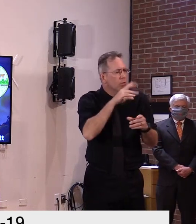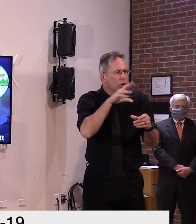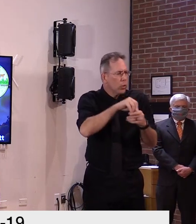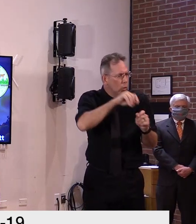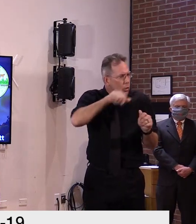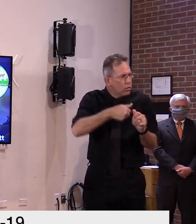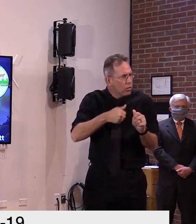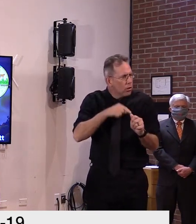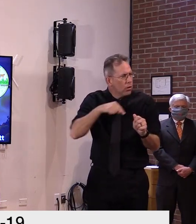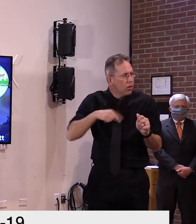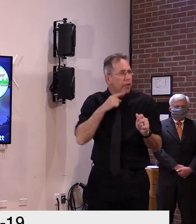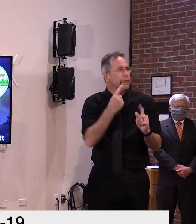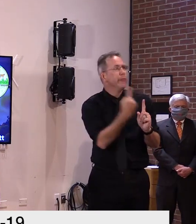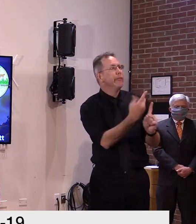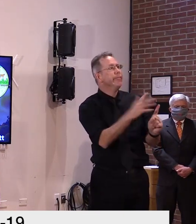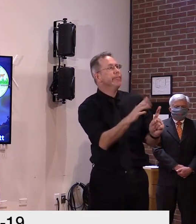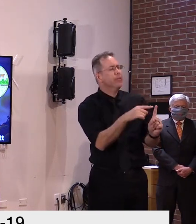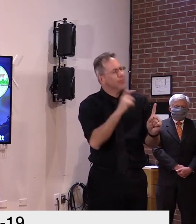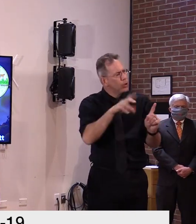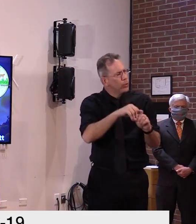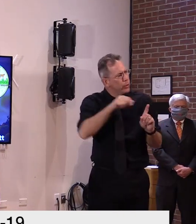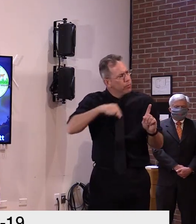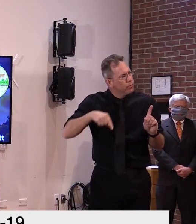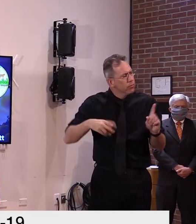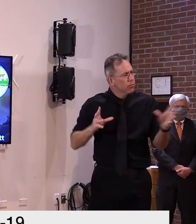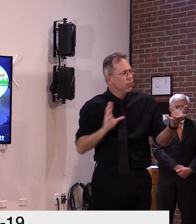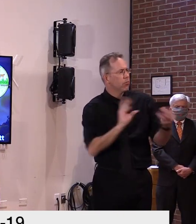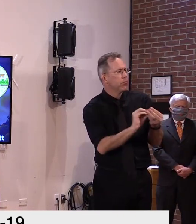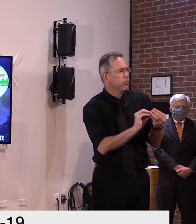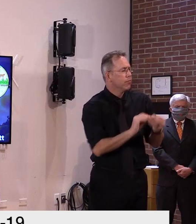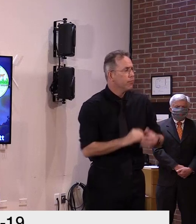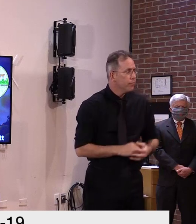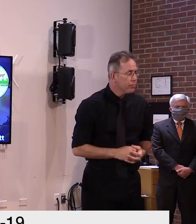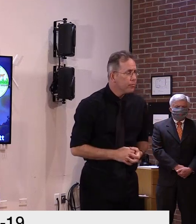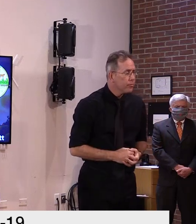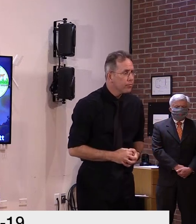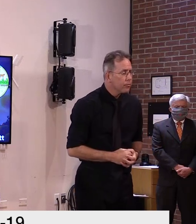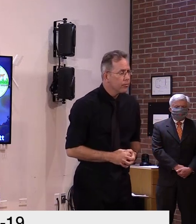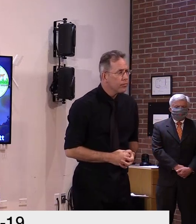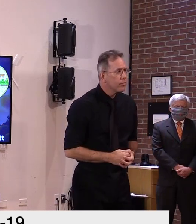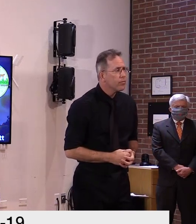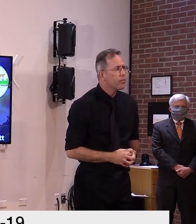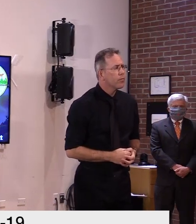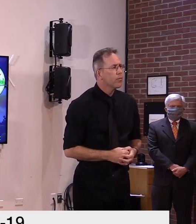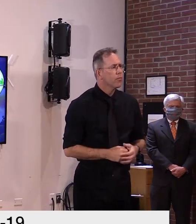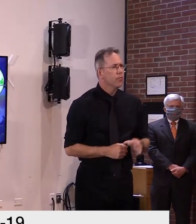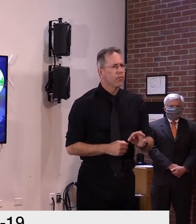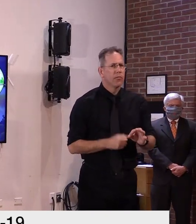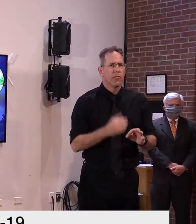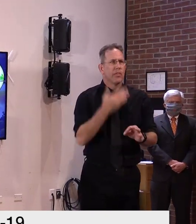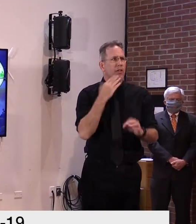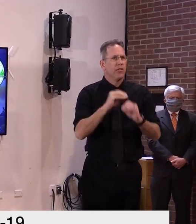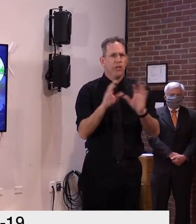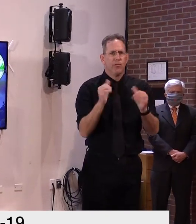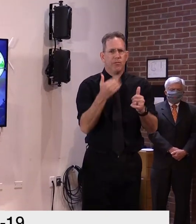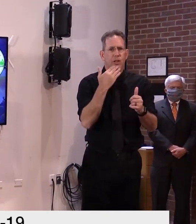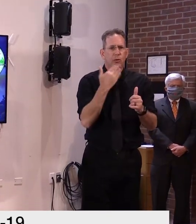All right, great. Well, that was really thorough. Thank you very much. Mike Donahue, the Islander.